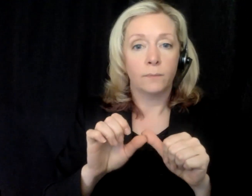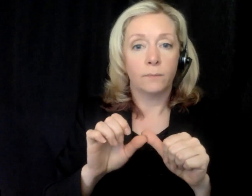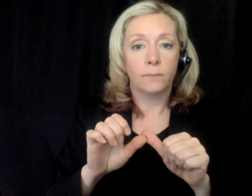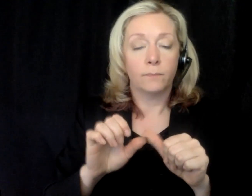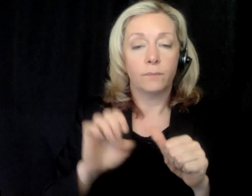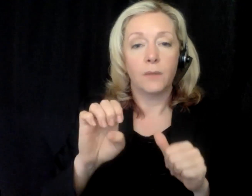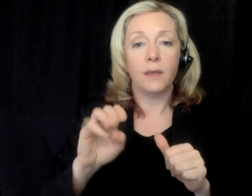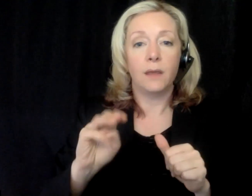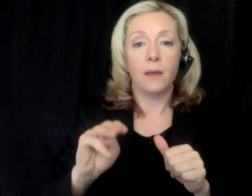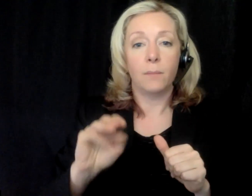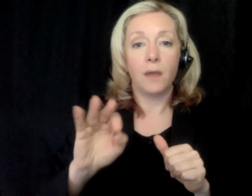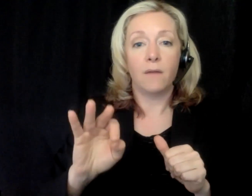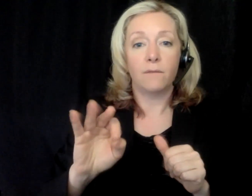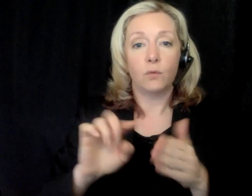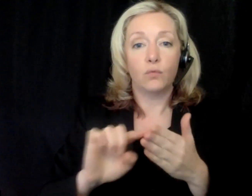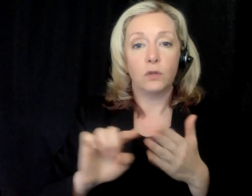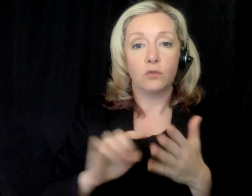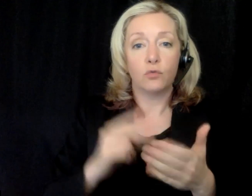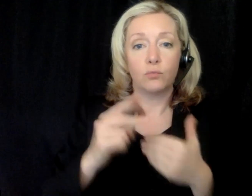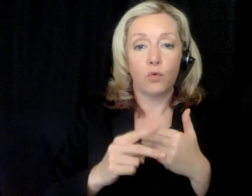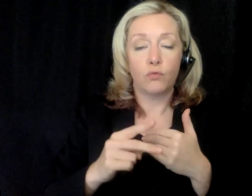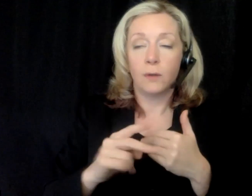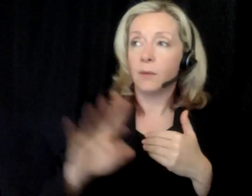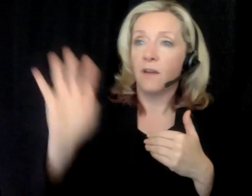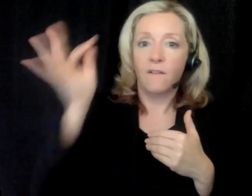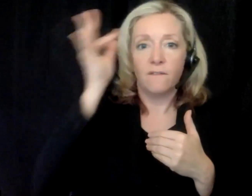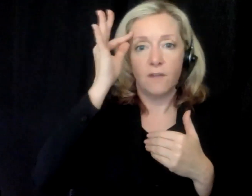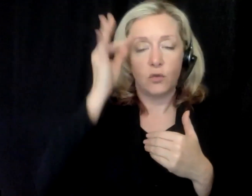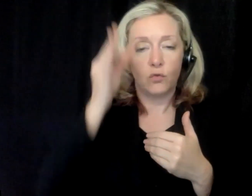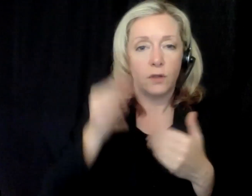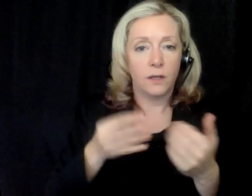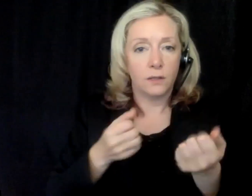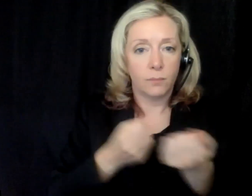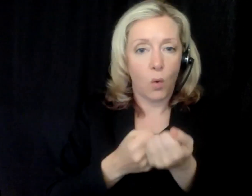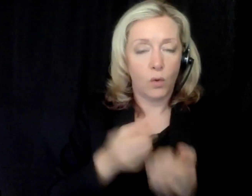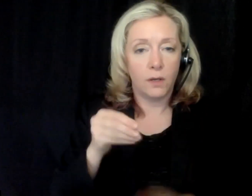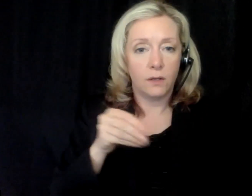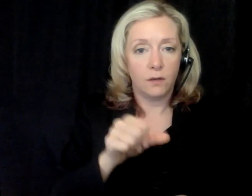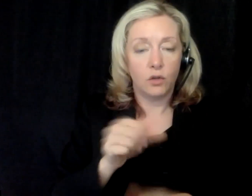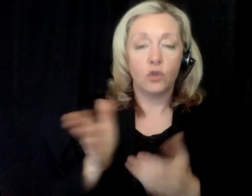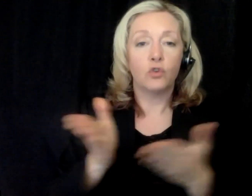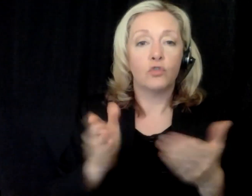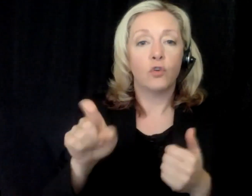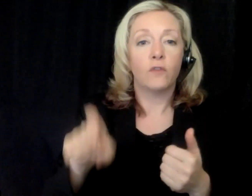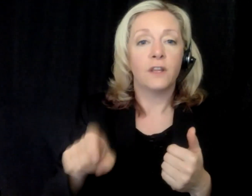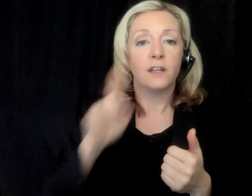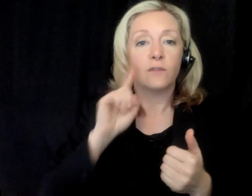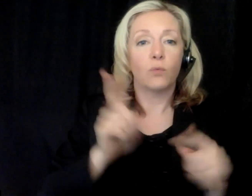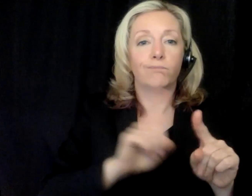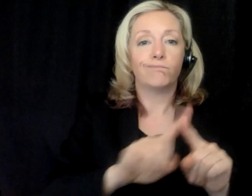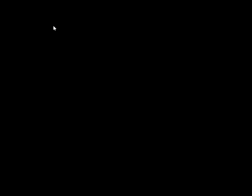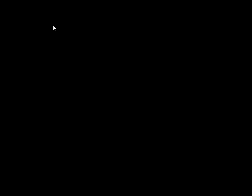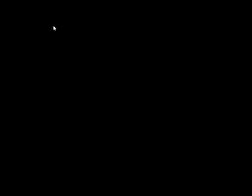EMF research program to serve the needs of people with all categories of disabilities,